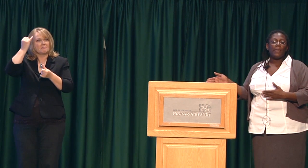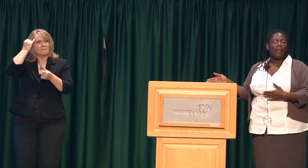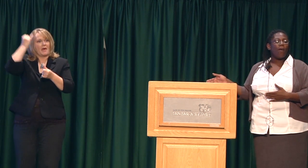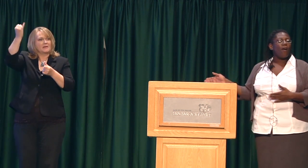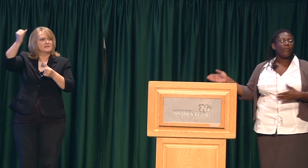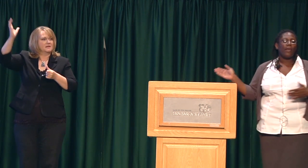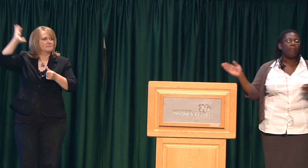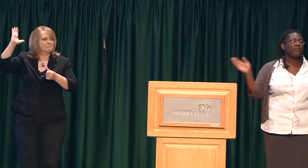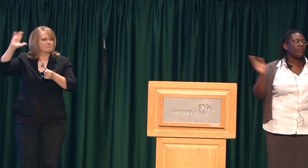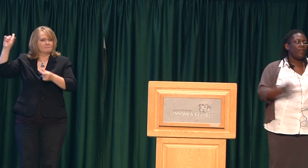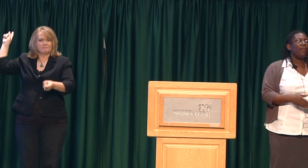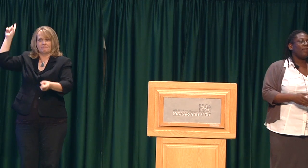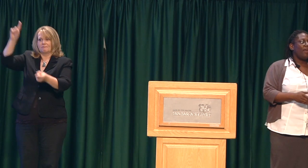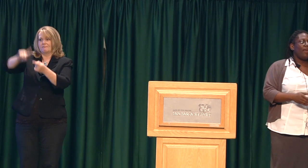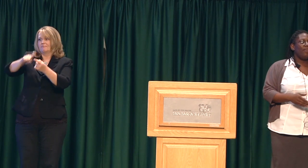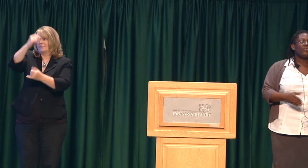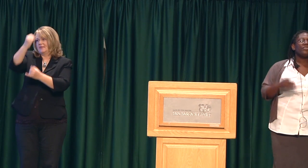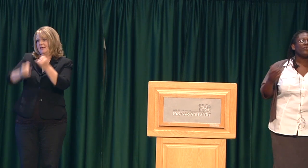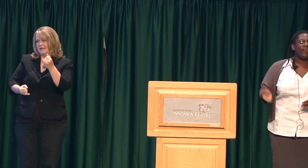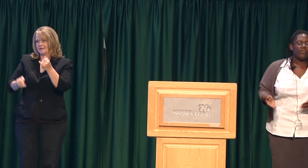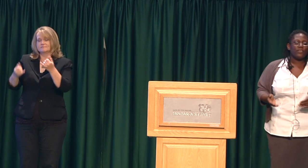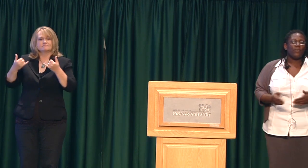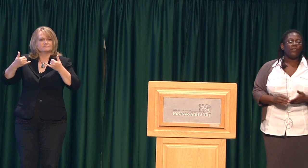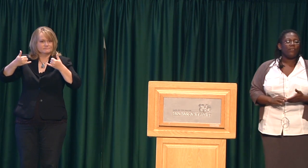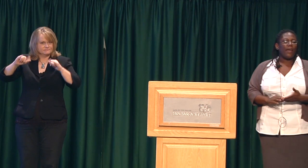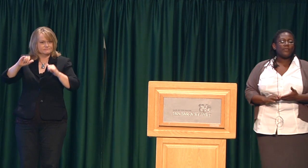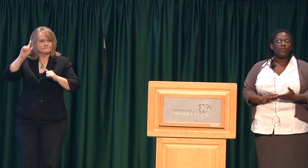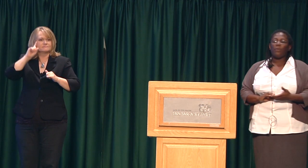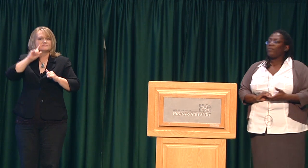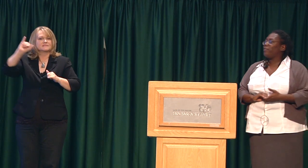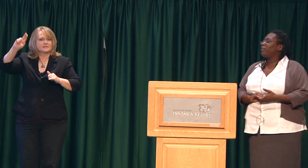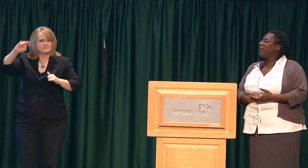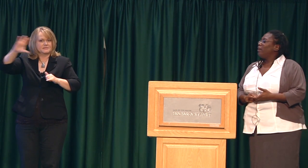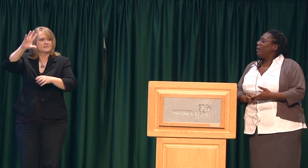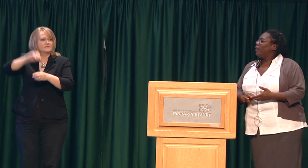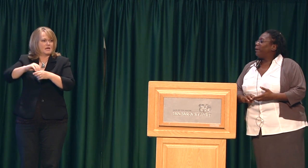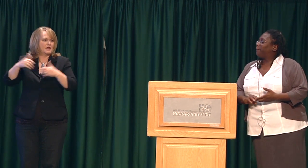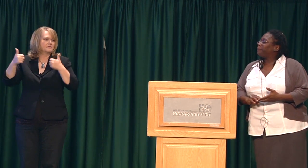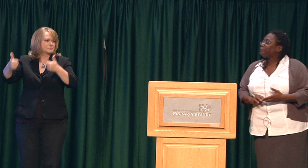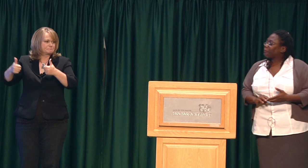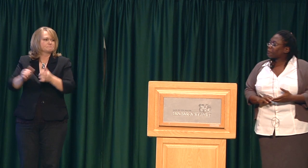very beginning all the way up until the end, and they're still there, so they're absolutely wonderful.